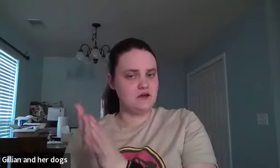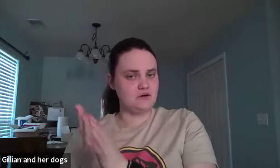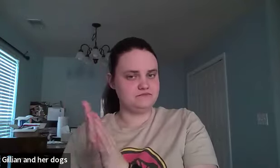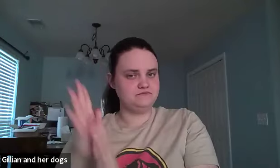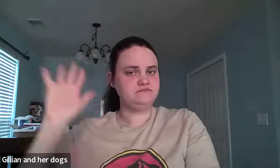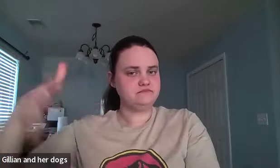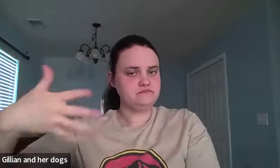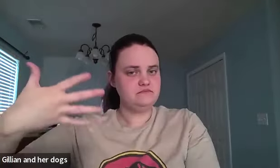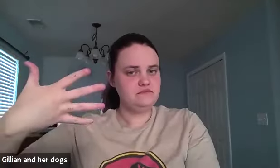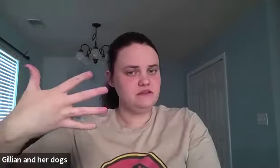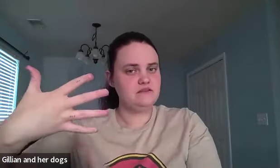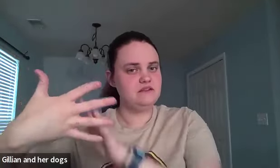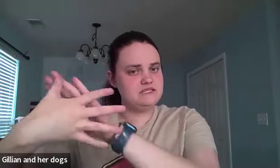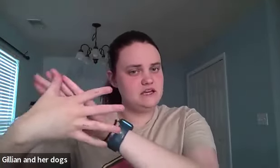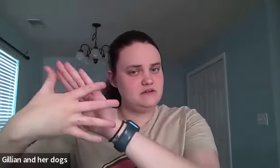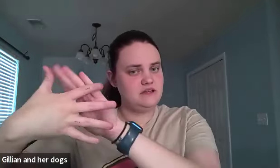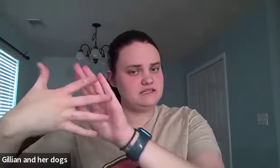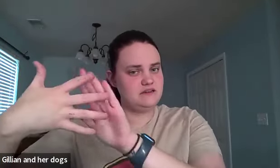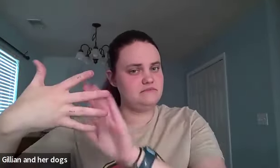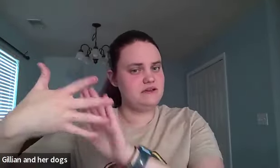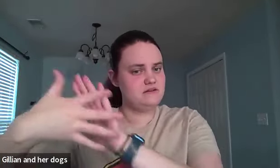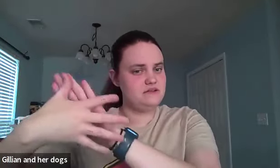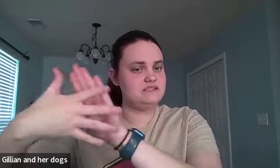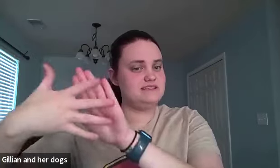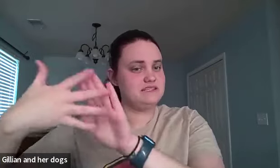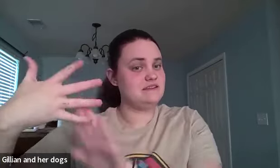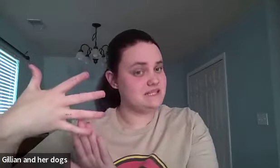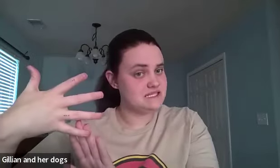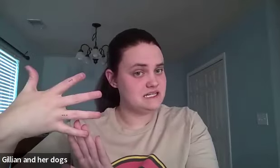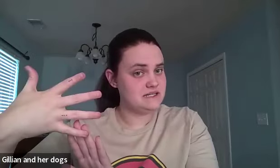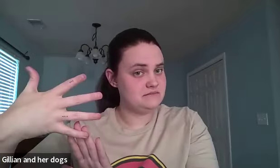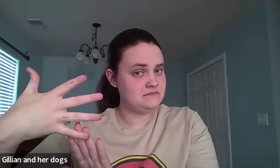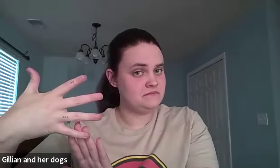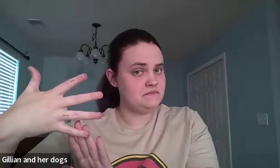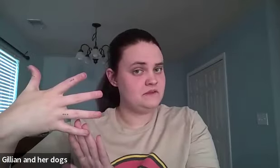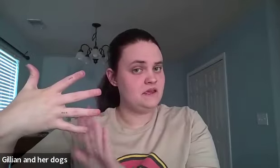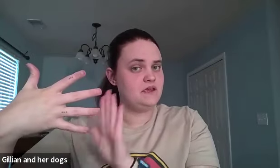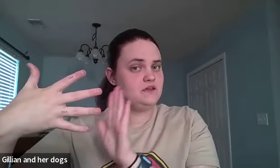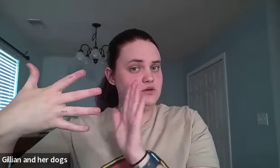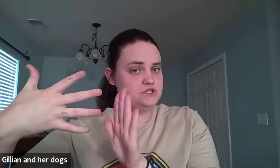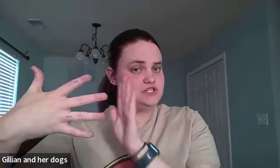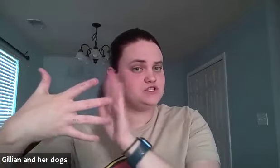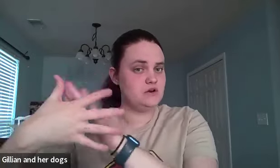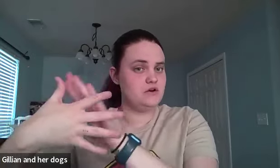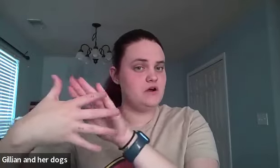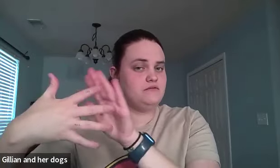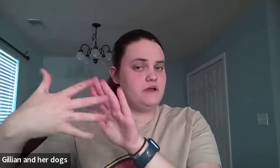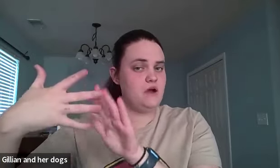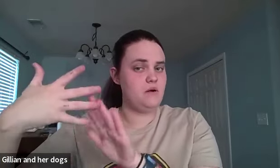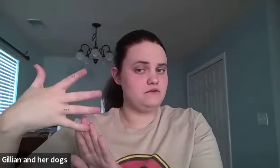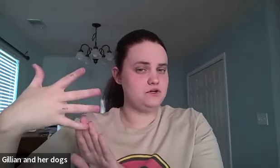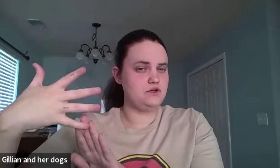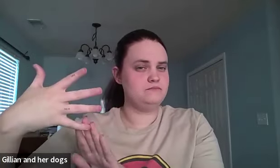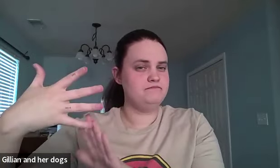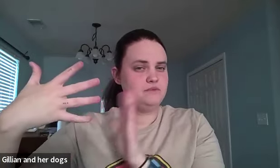So this is how, like I said, back on this is the listing. You would just start off however